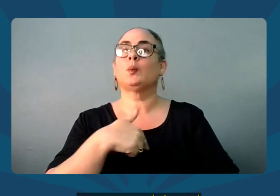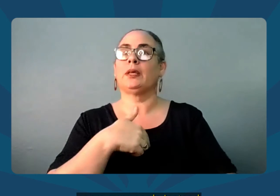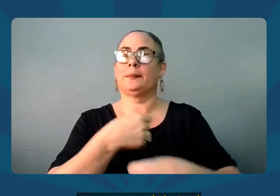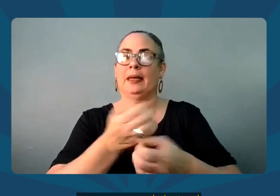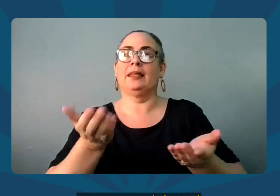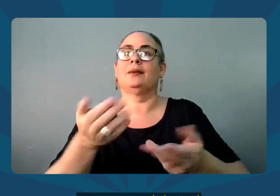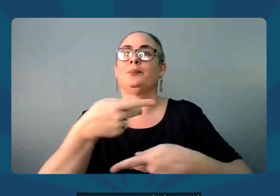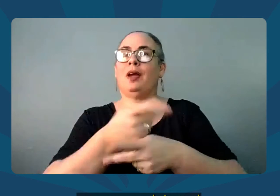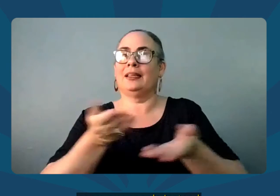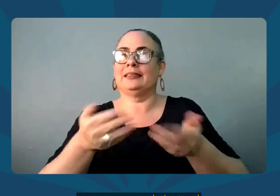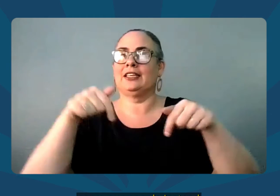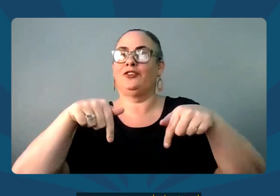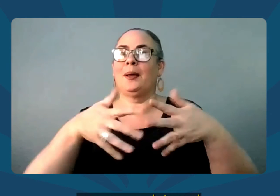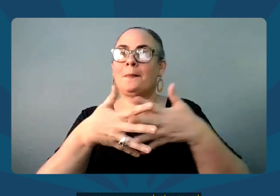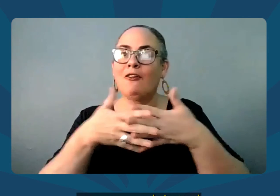lord power over them.